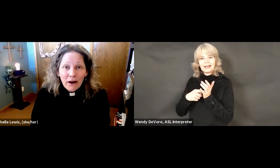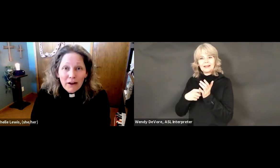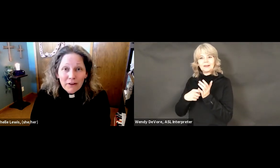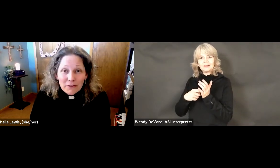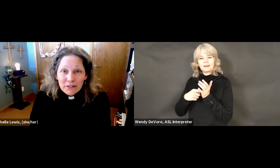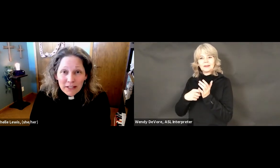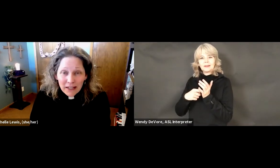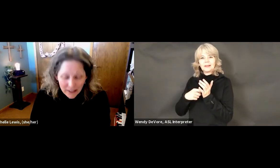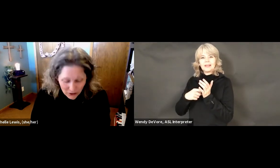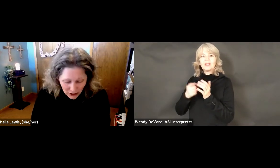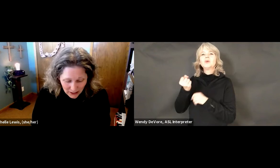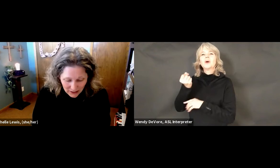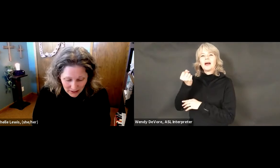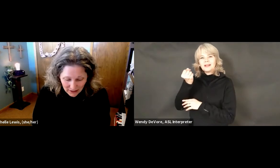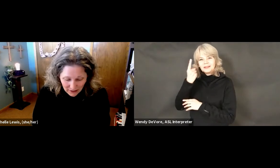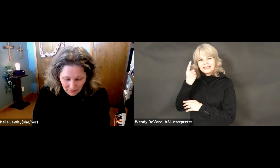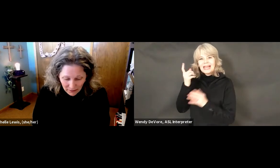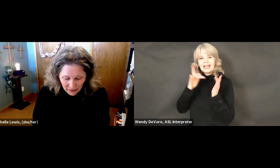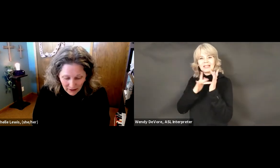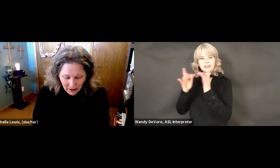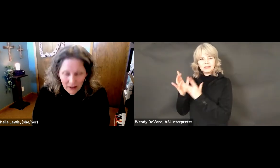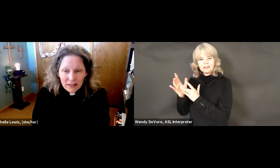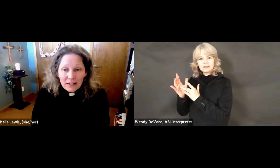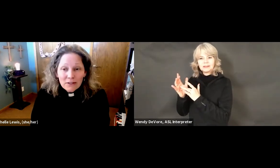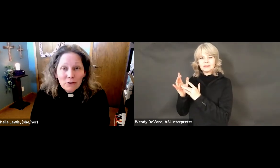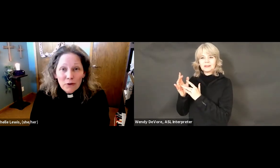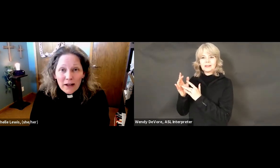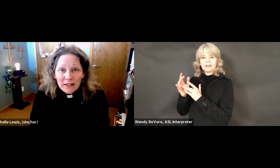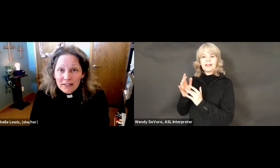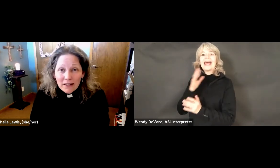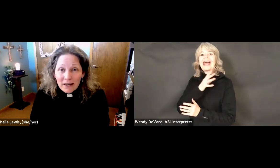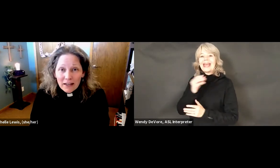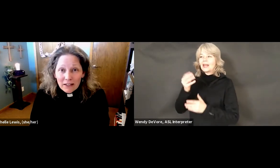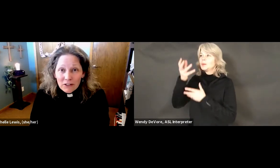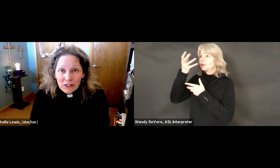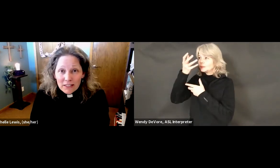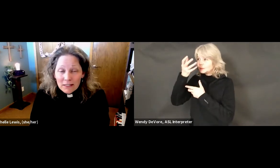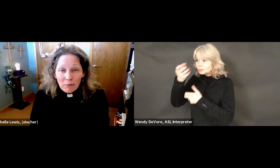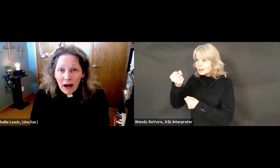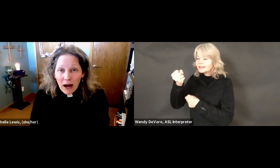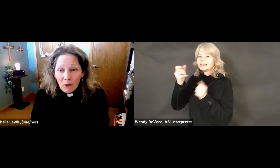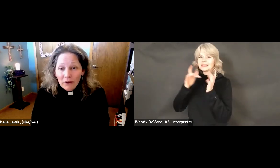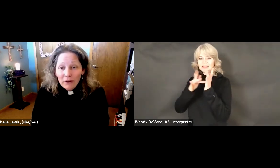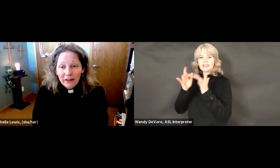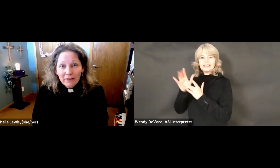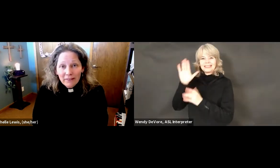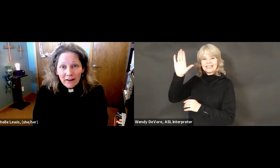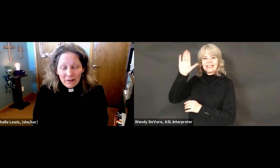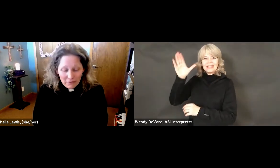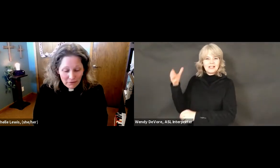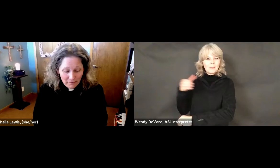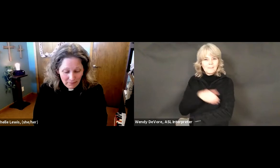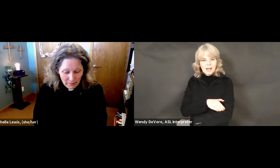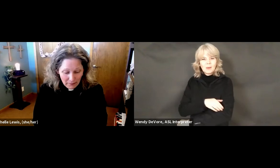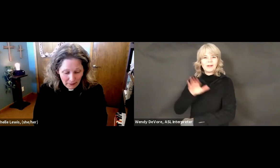to understand Jesus, and to trust in Jesus' power and